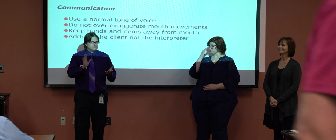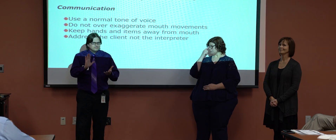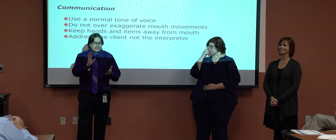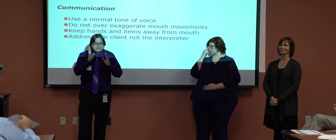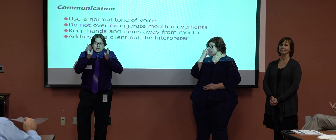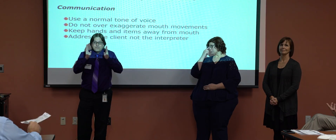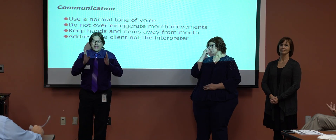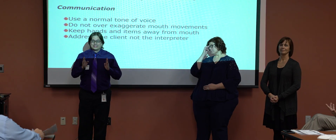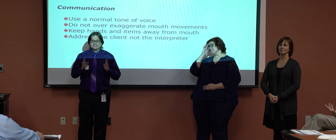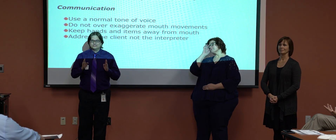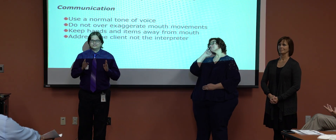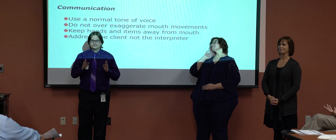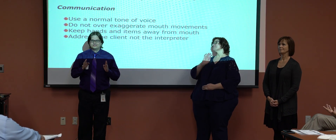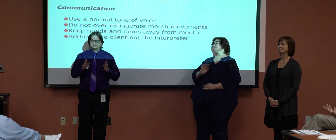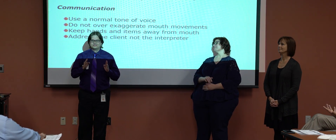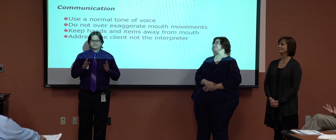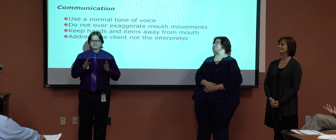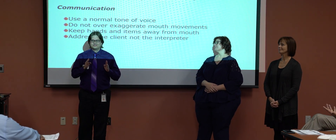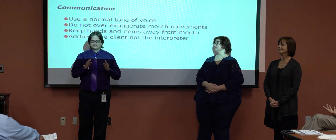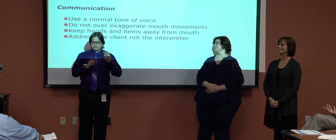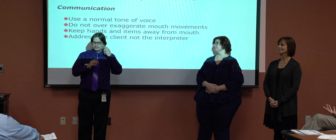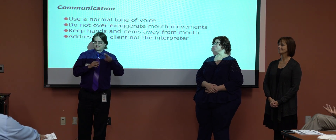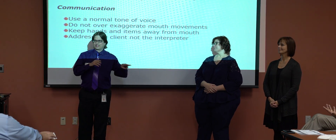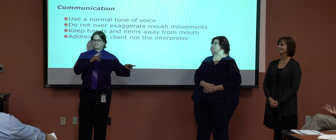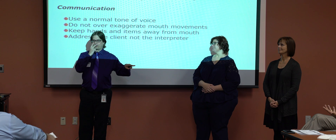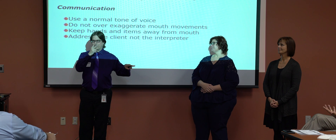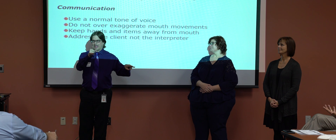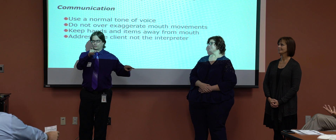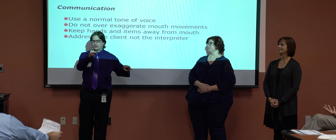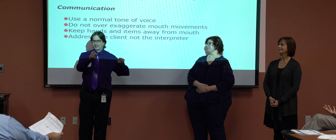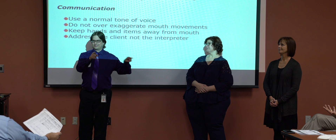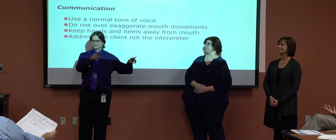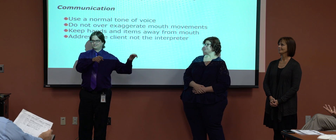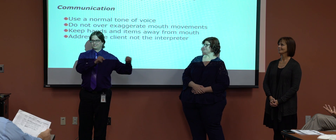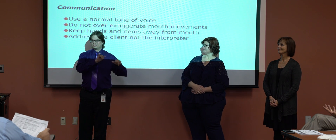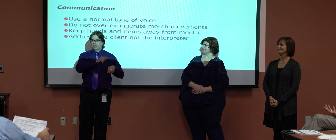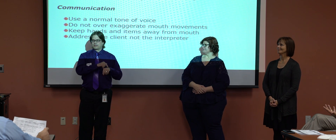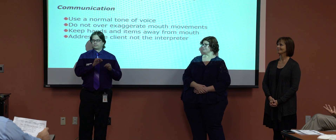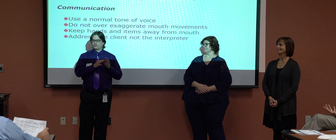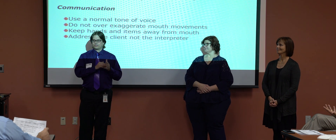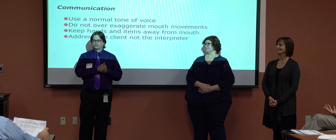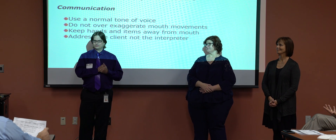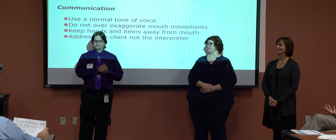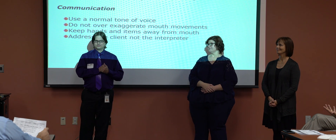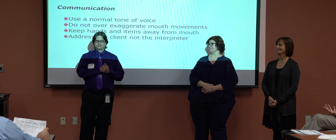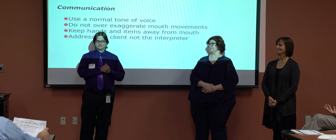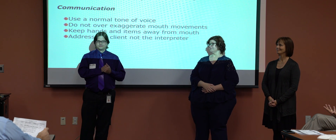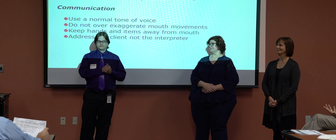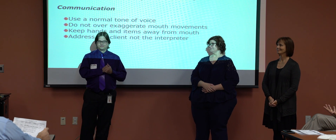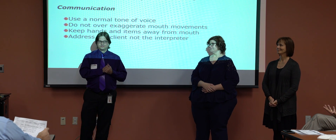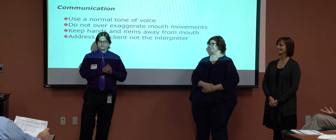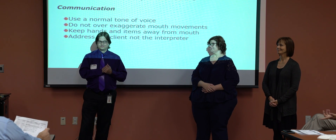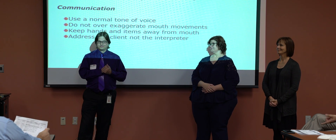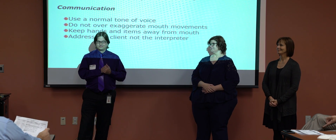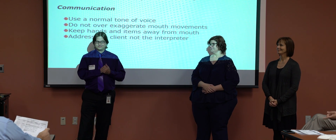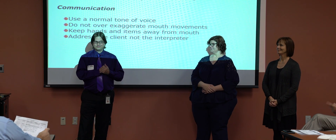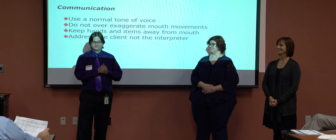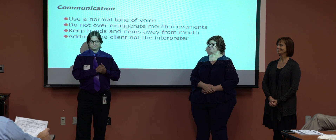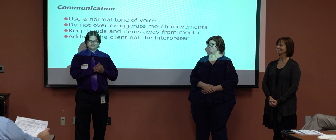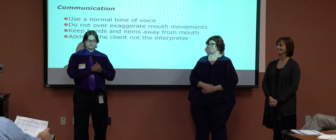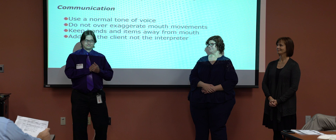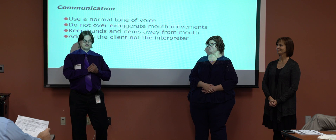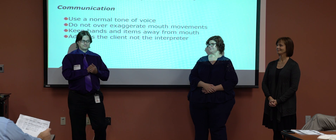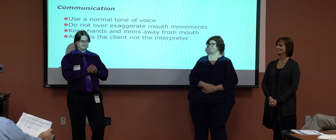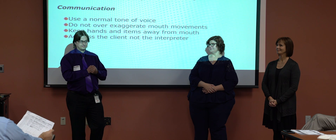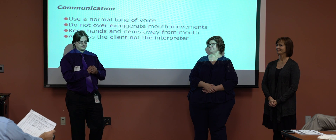And it may sometimes seem that, well, why is it Jerry looking at the interpreter? Well, I actually can do both. I can look at you